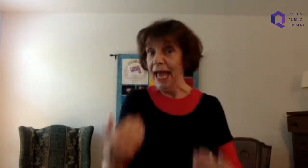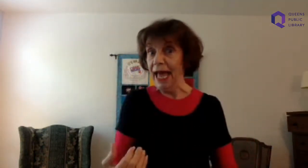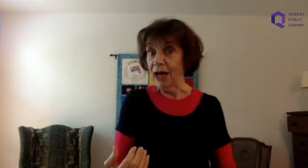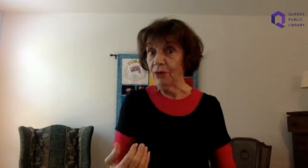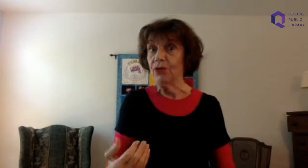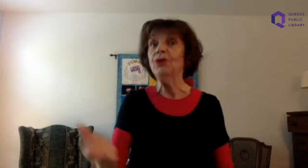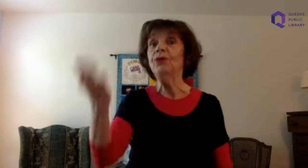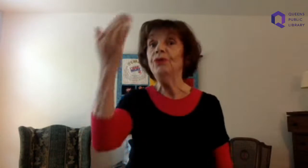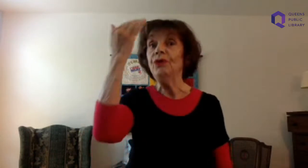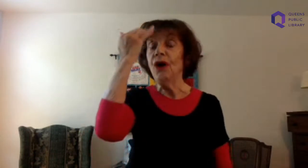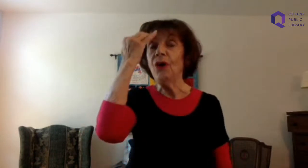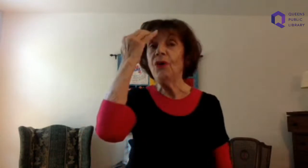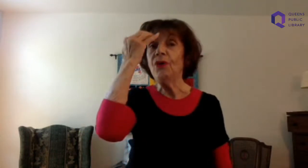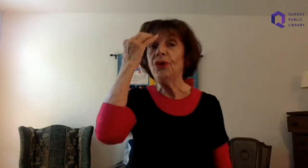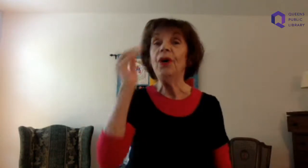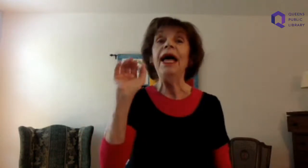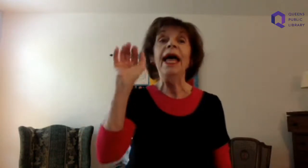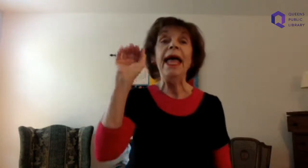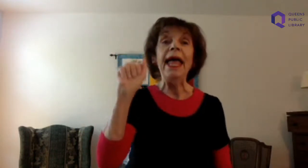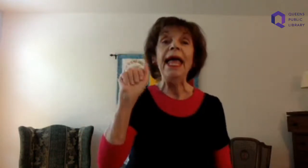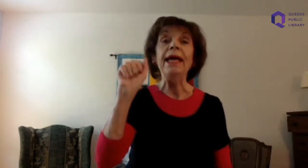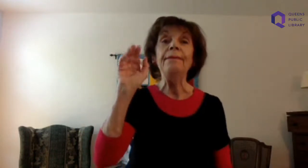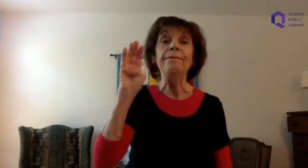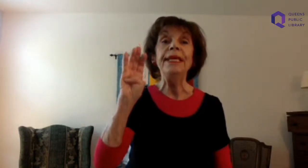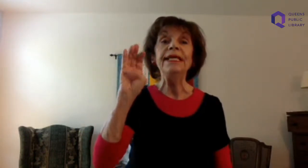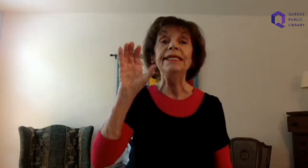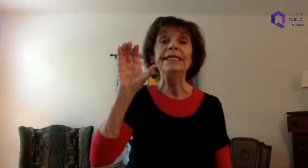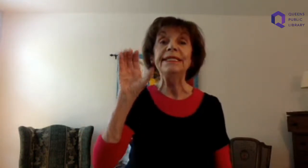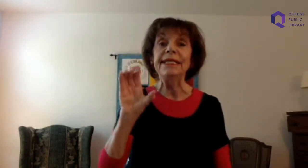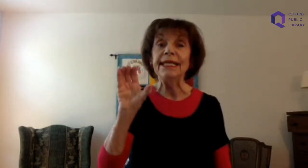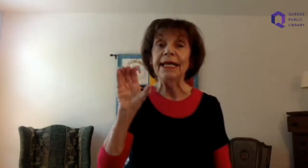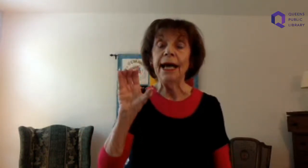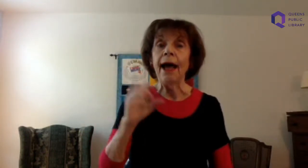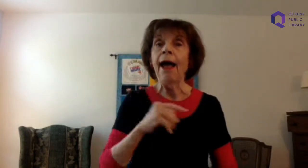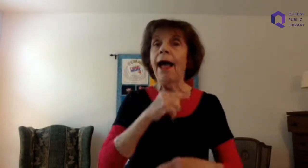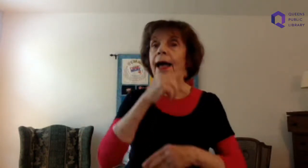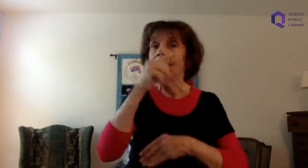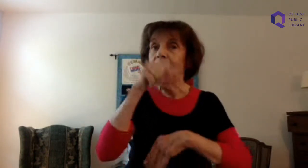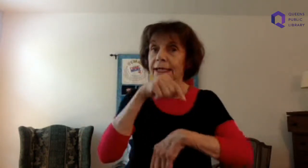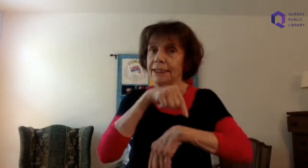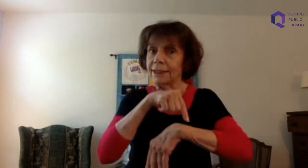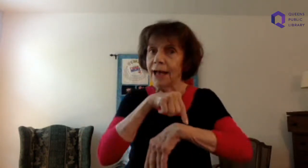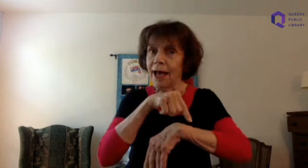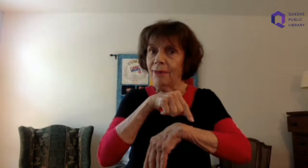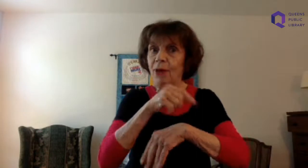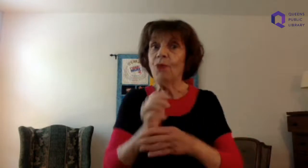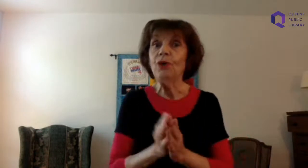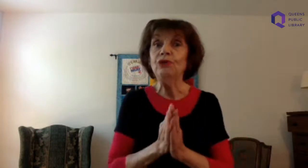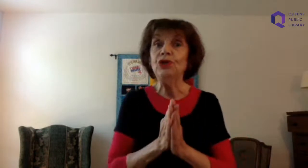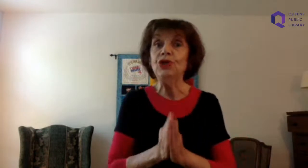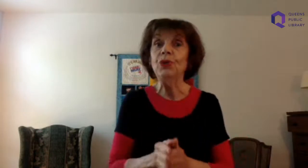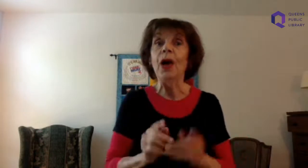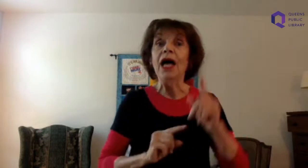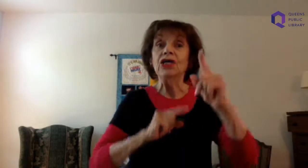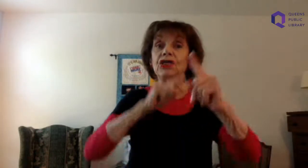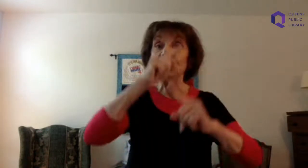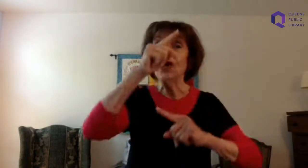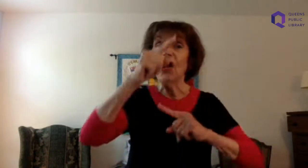Now you know your A, B, C. Next time, won't you